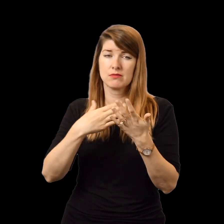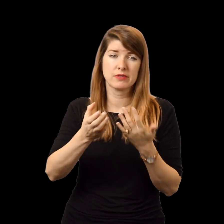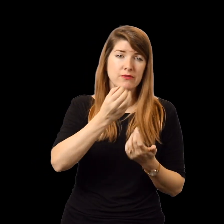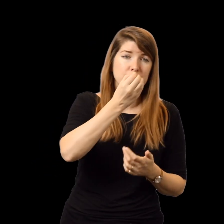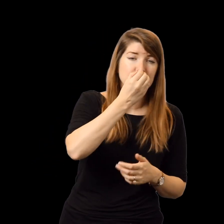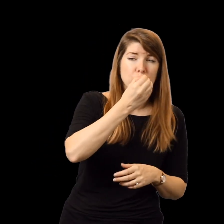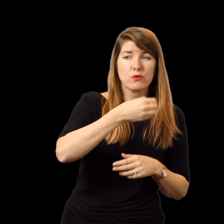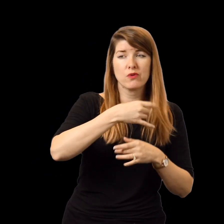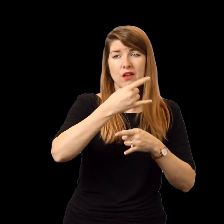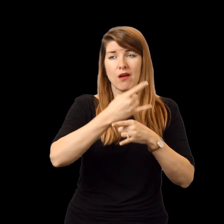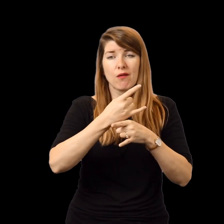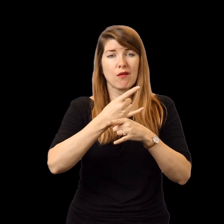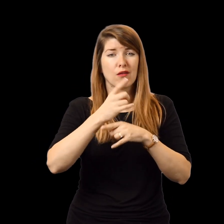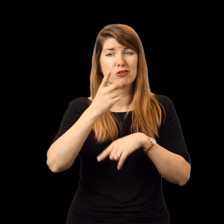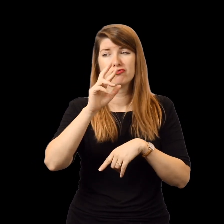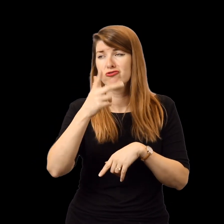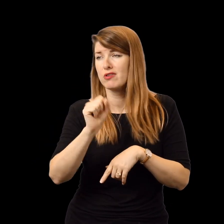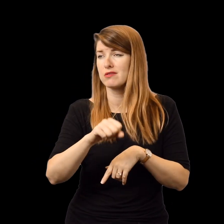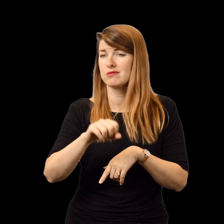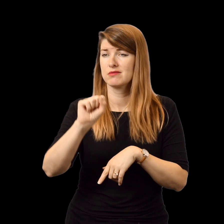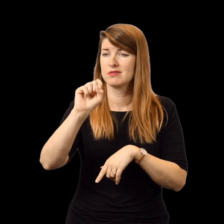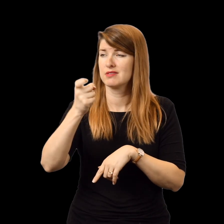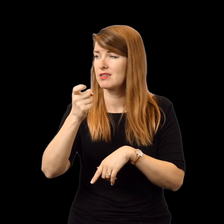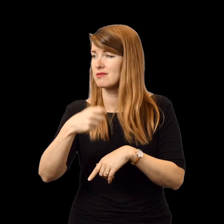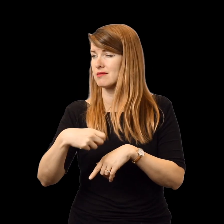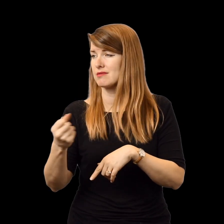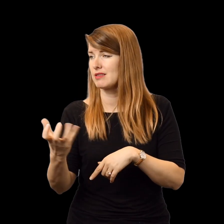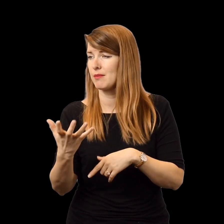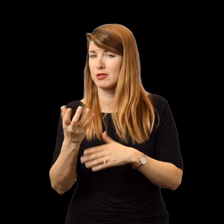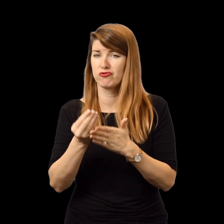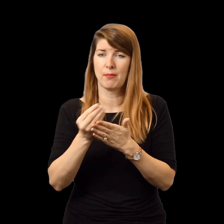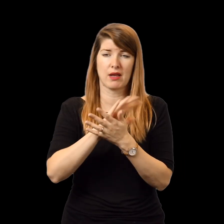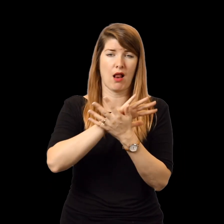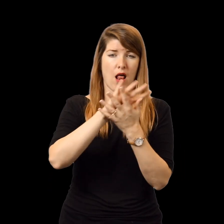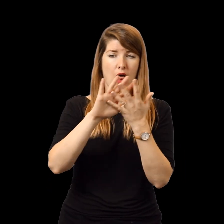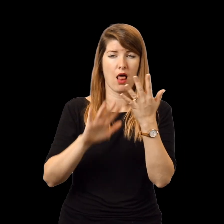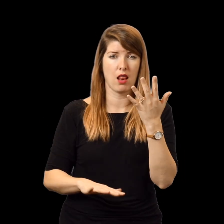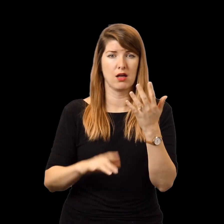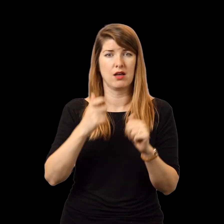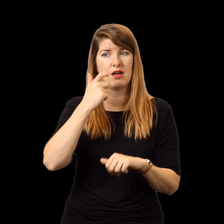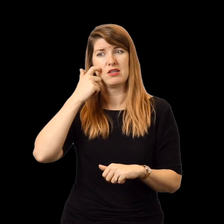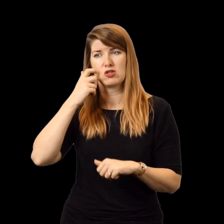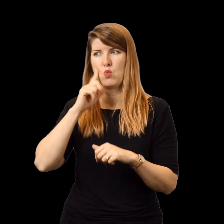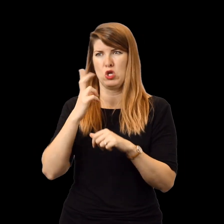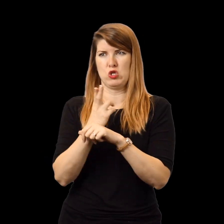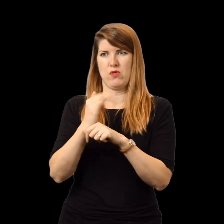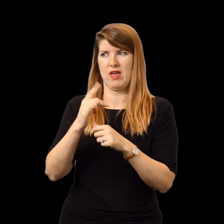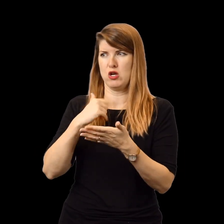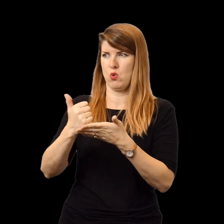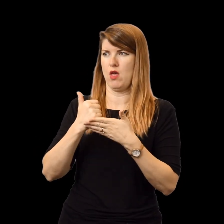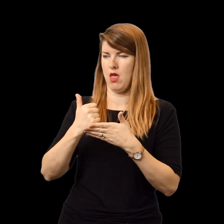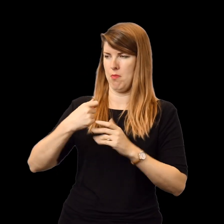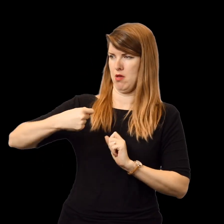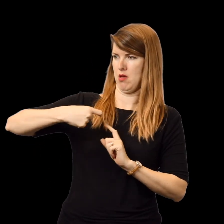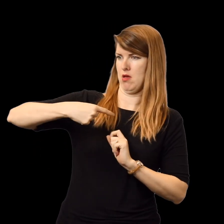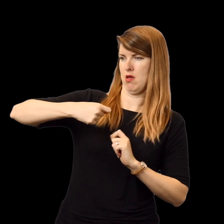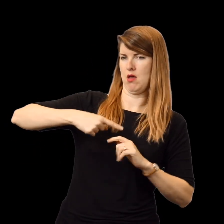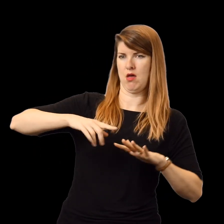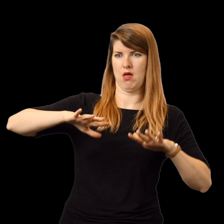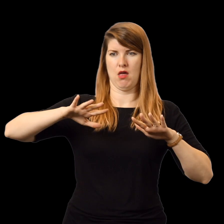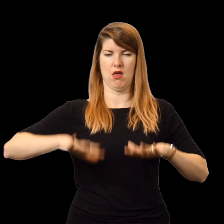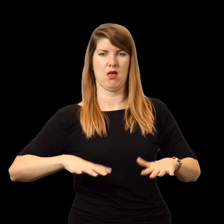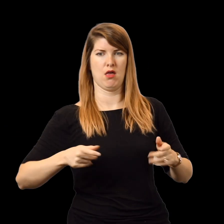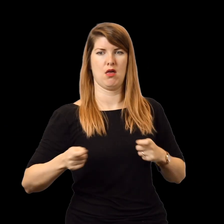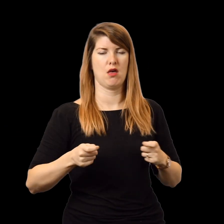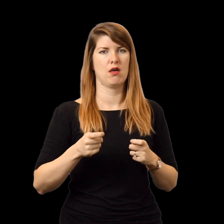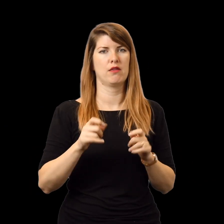drugs, alcohol, sex, gambling, shopping, any of the addictions to help regulate their systems, which work for a